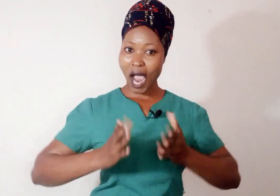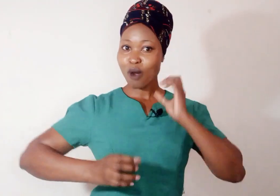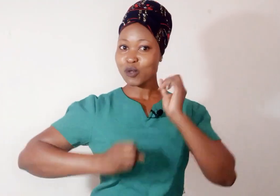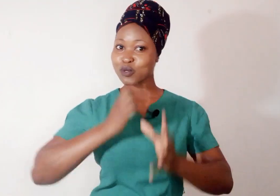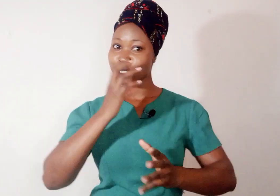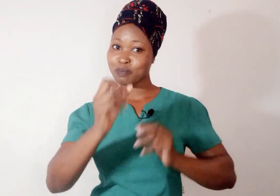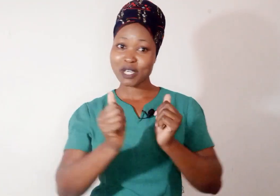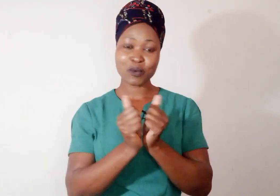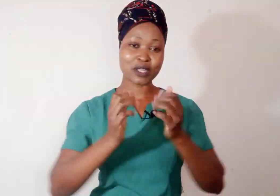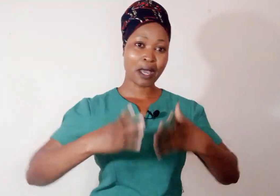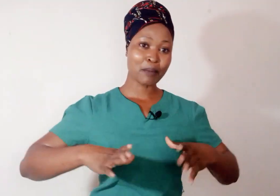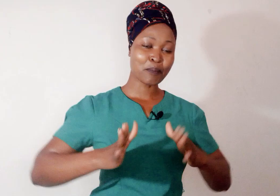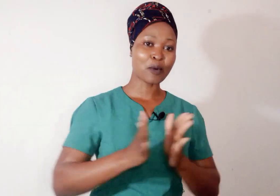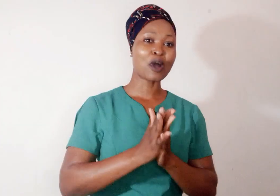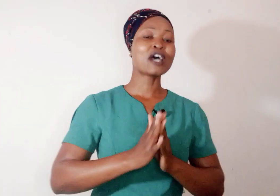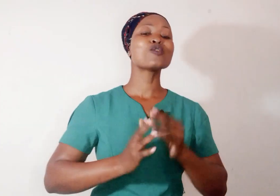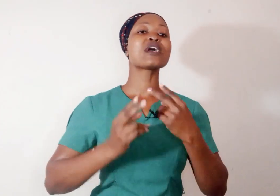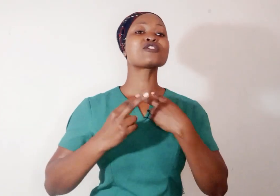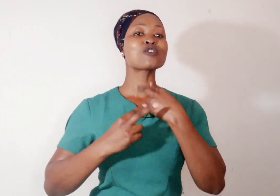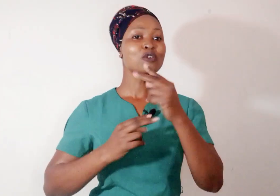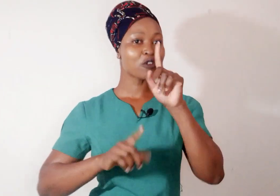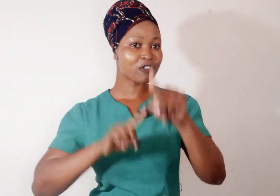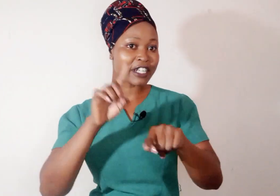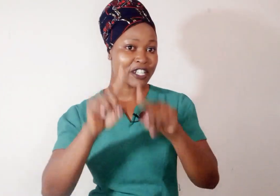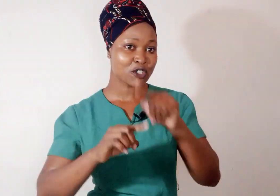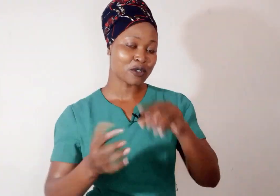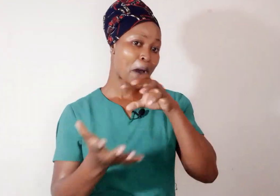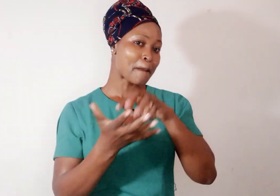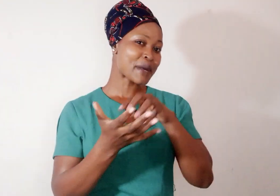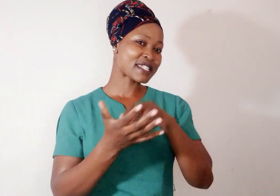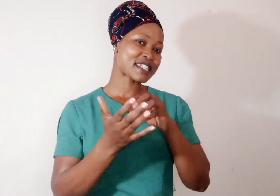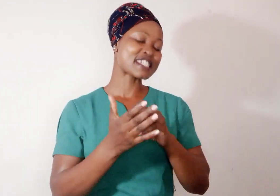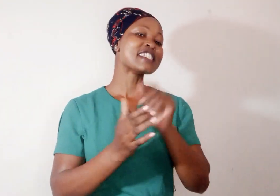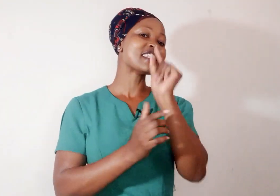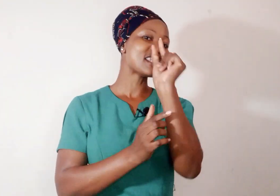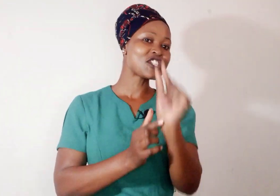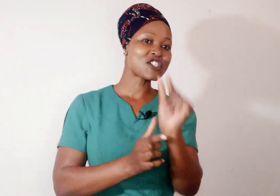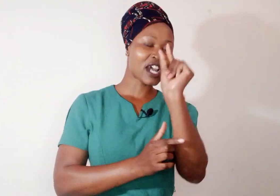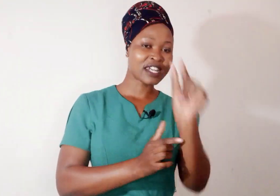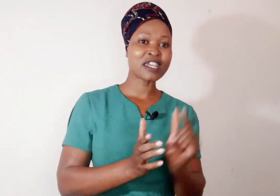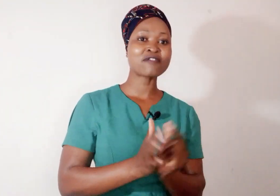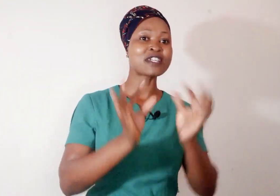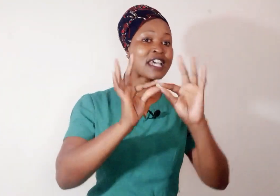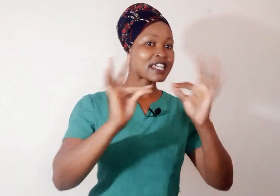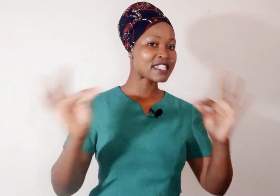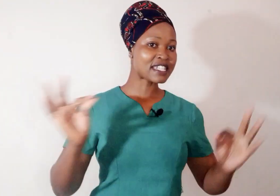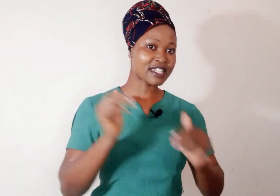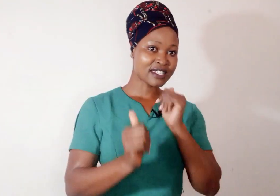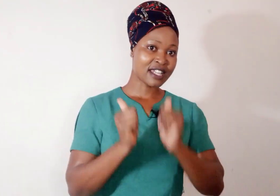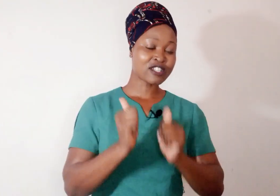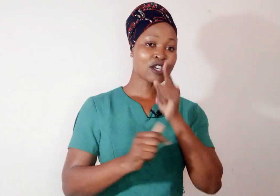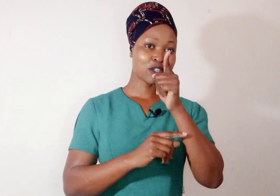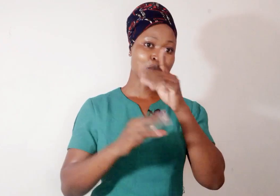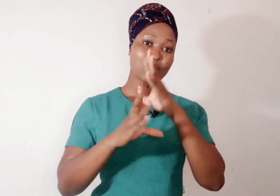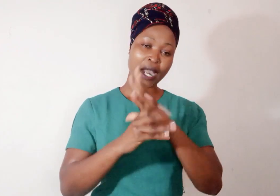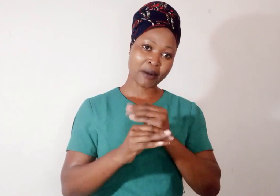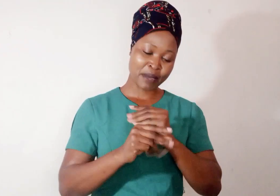how you speak with the people, your tonal variation matters in each and every sentence that you are